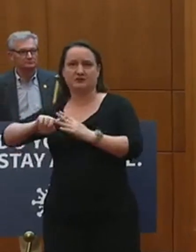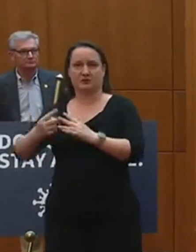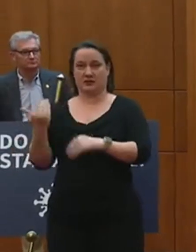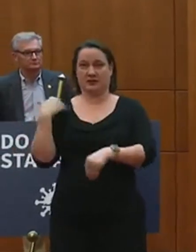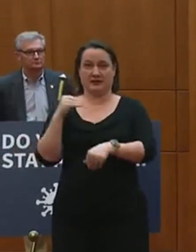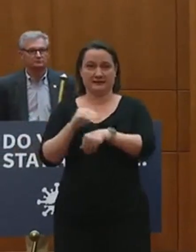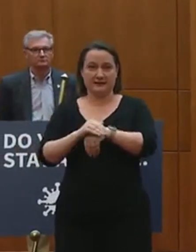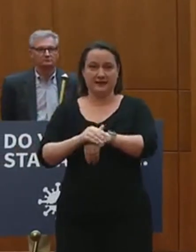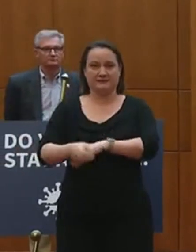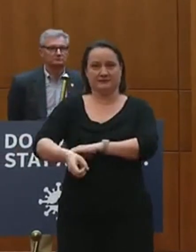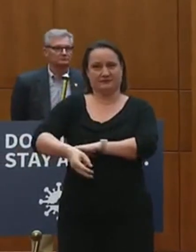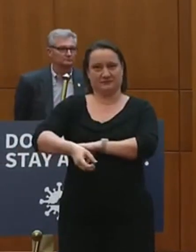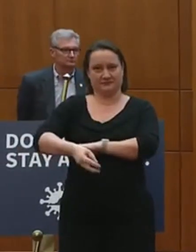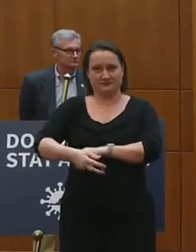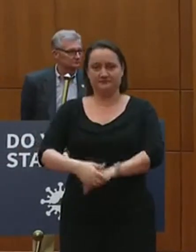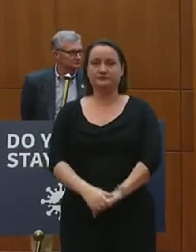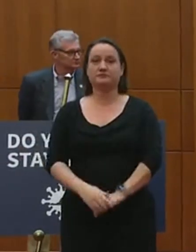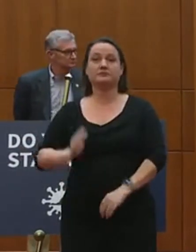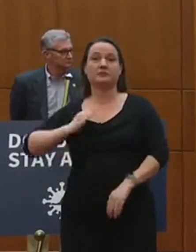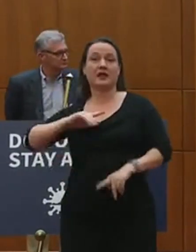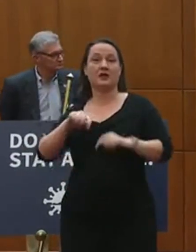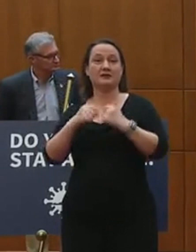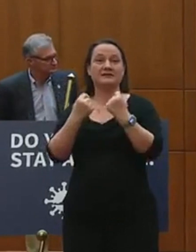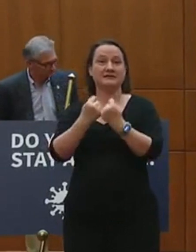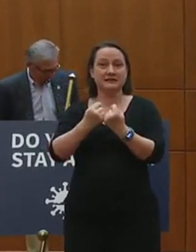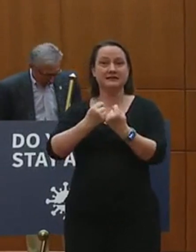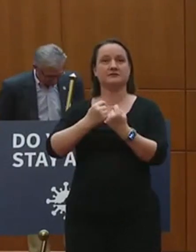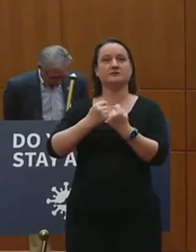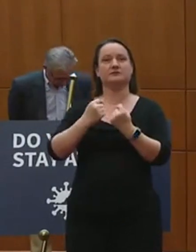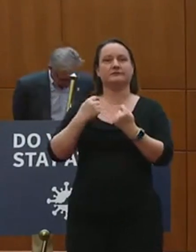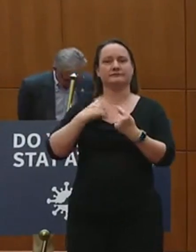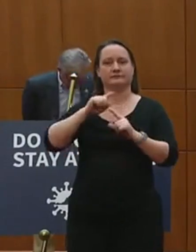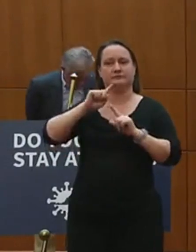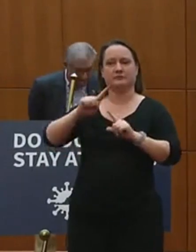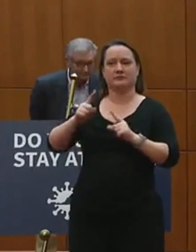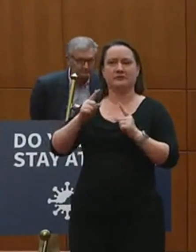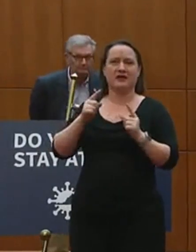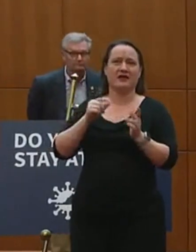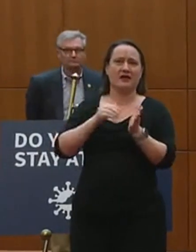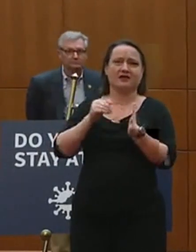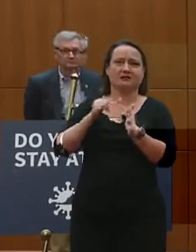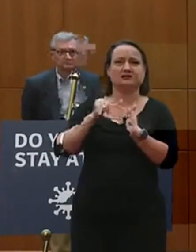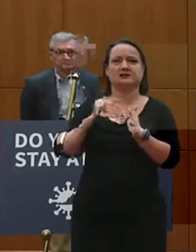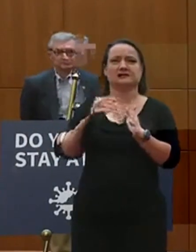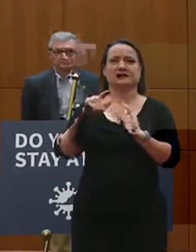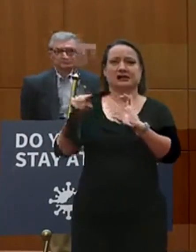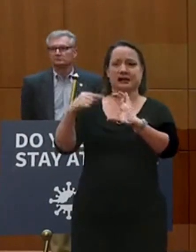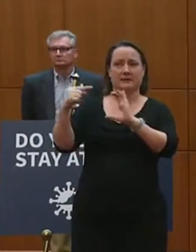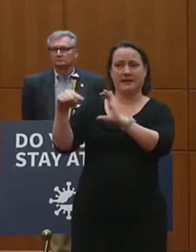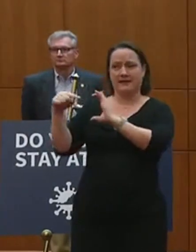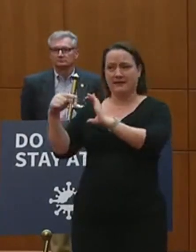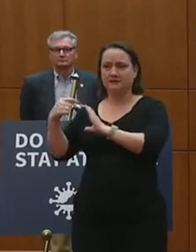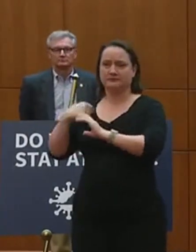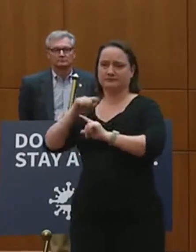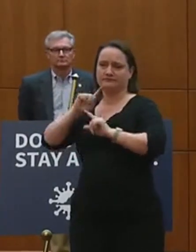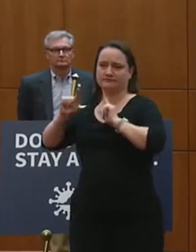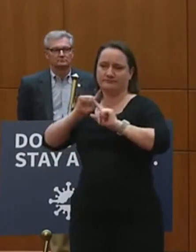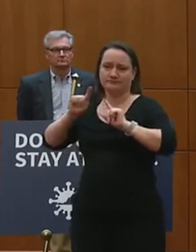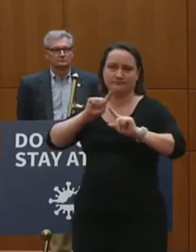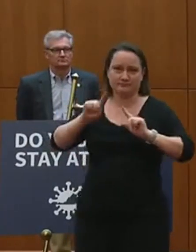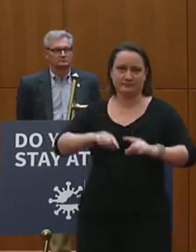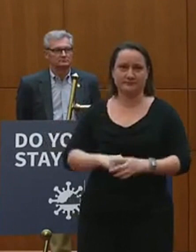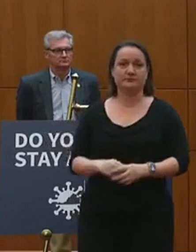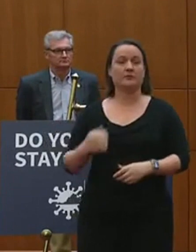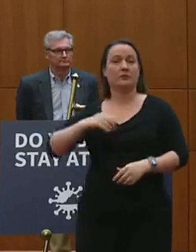midnight. Our team has fielded literally hundreds of emails with questions. We will continue working to